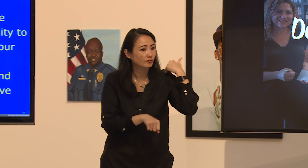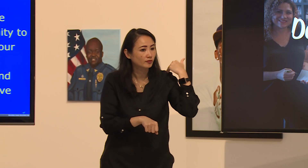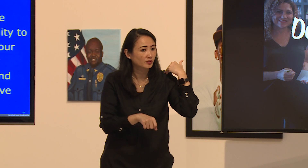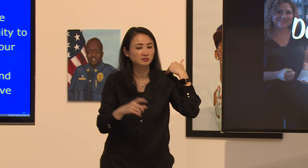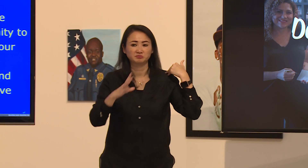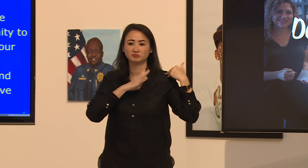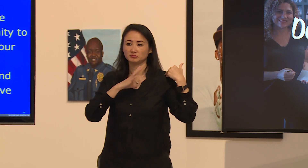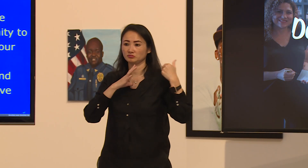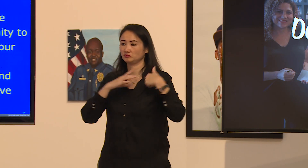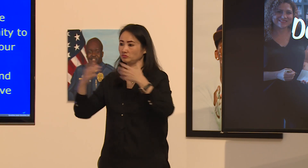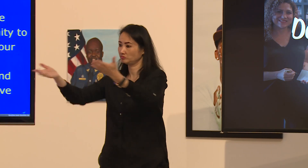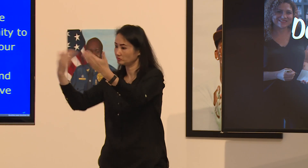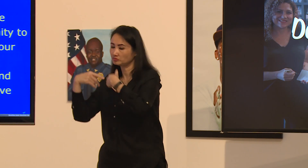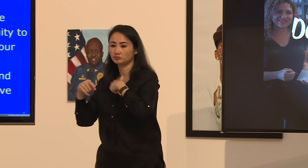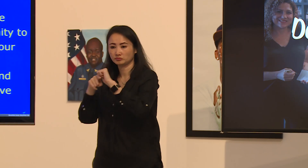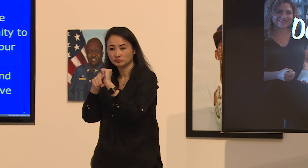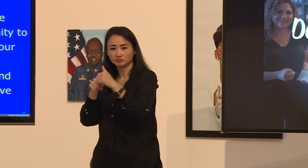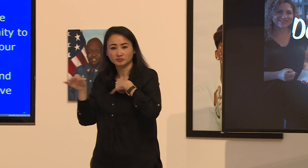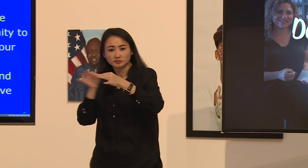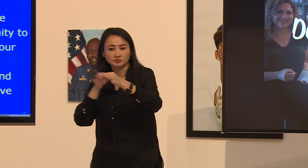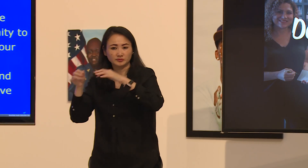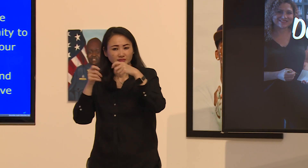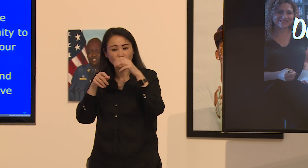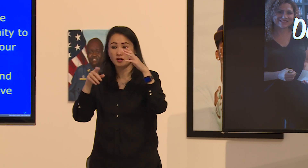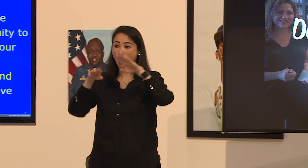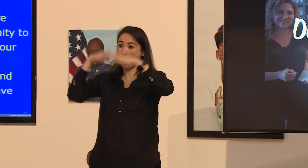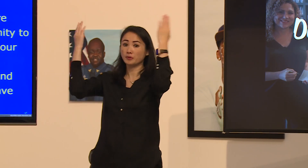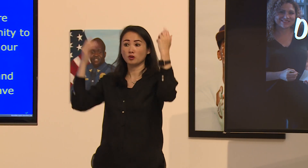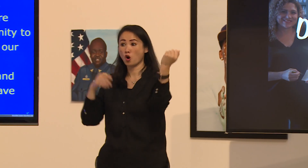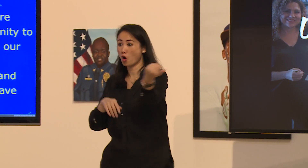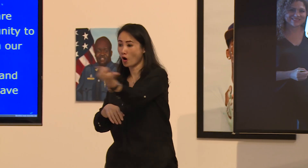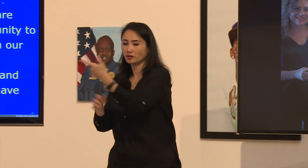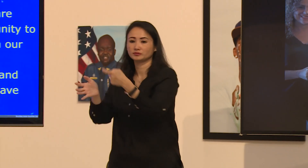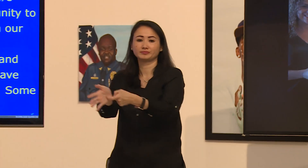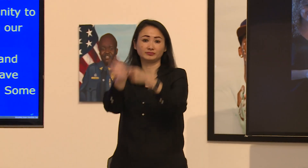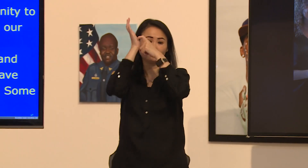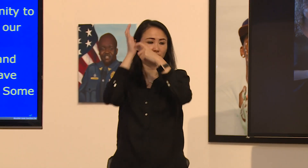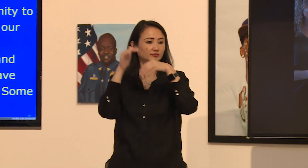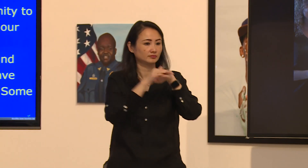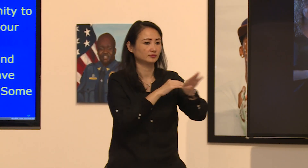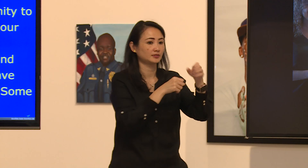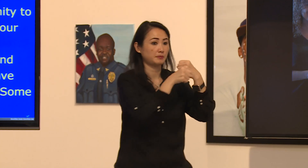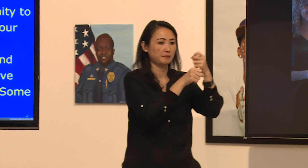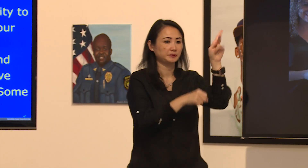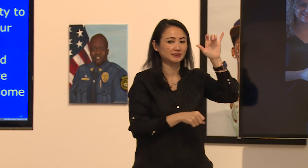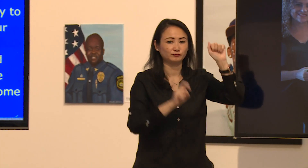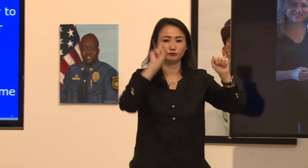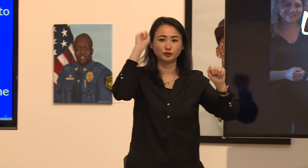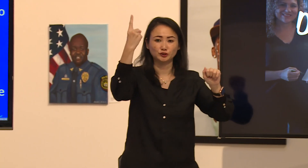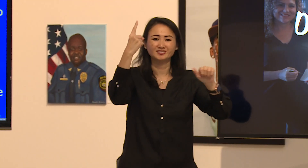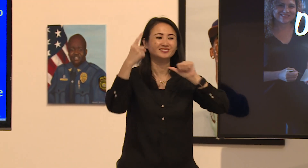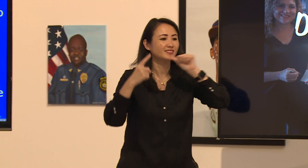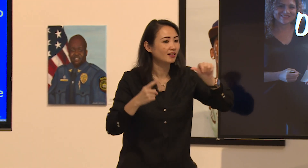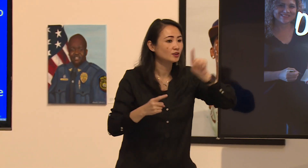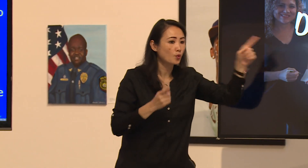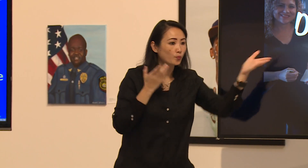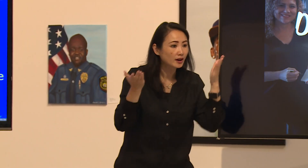came to us had never worked before and were like, our door is open. This is what we're all about. Let us train you. And really, it was